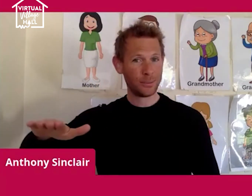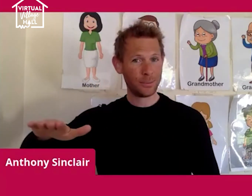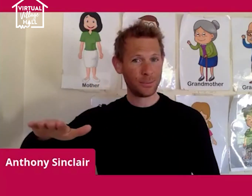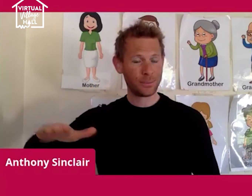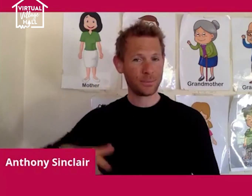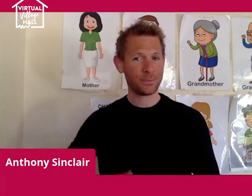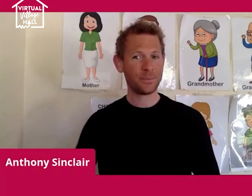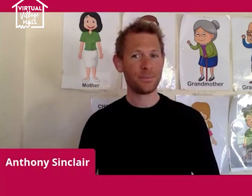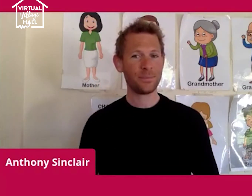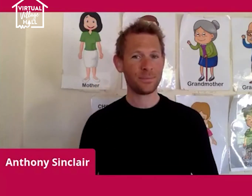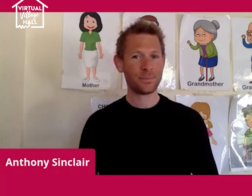Children.